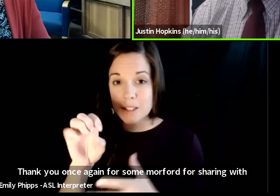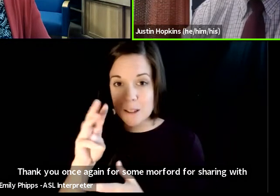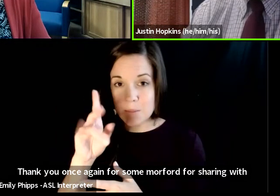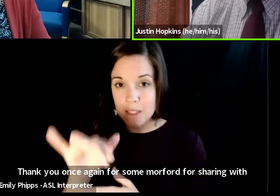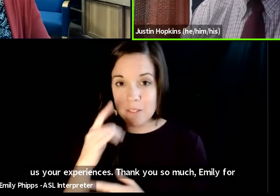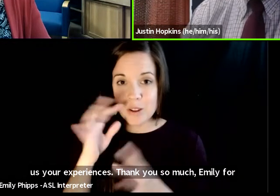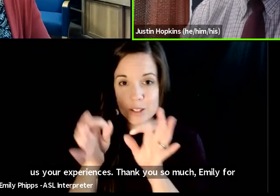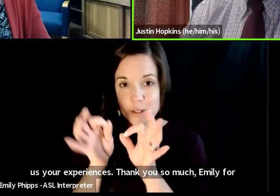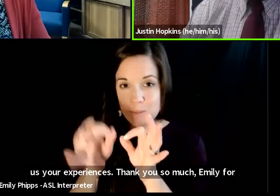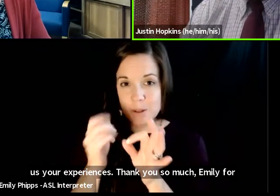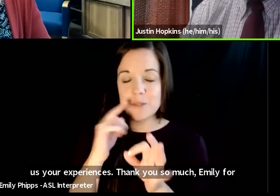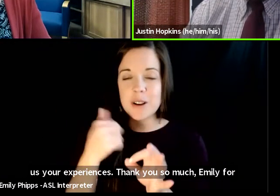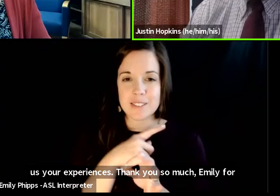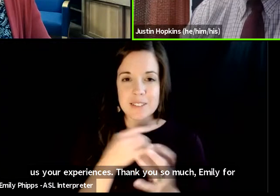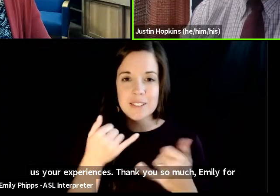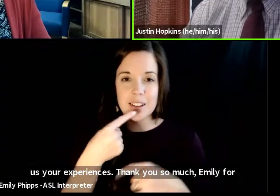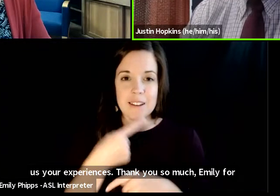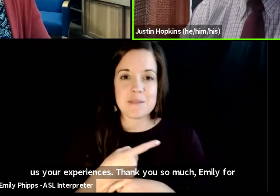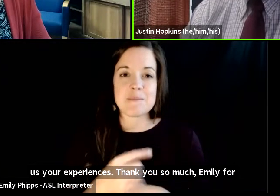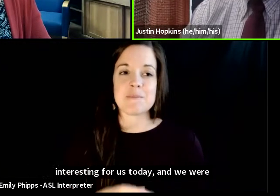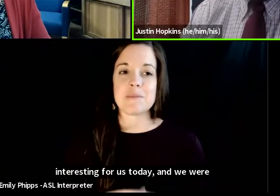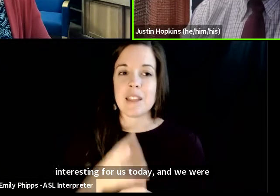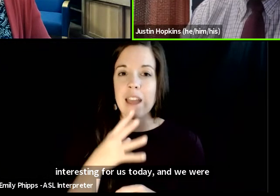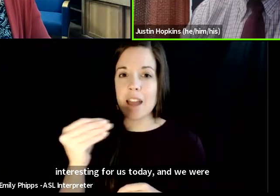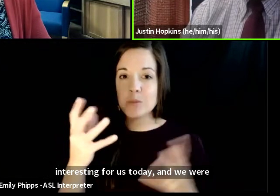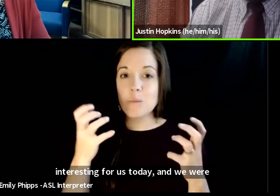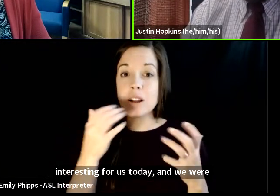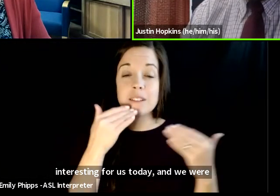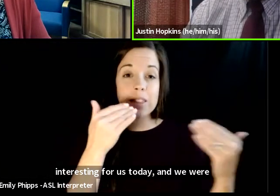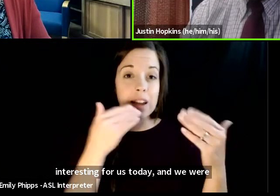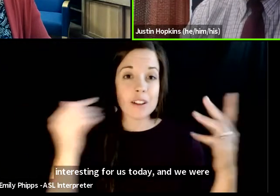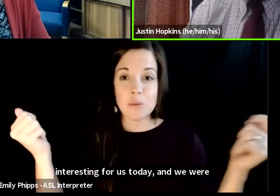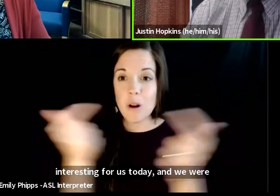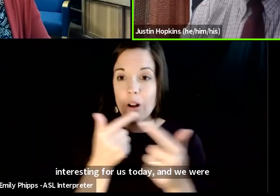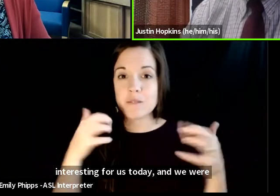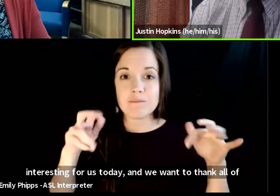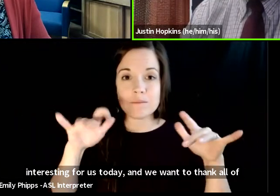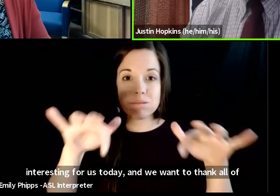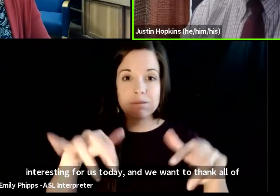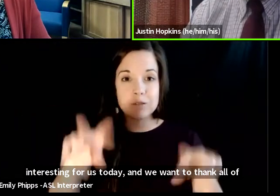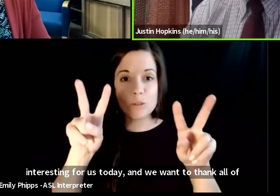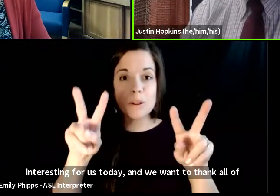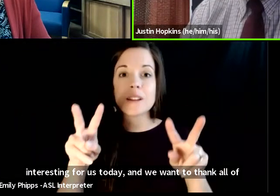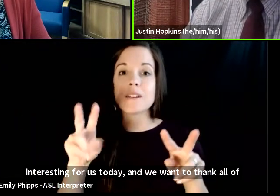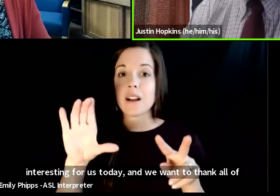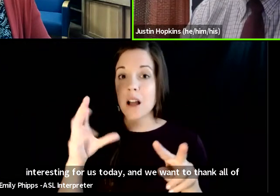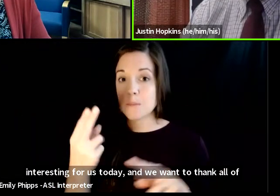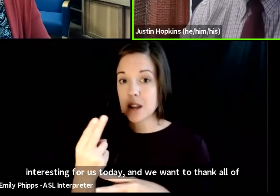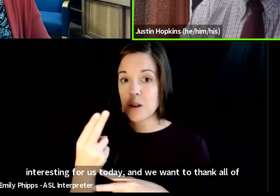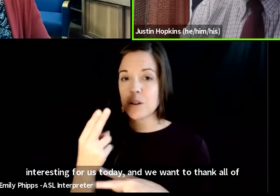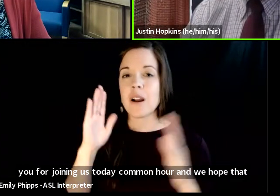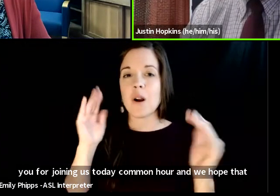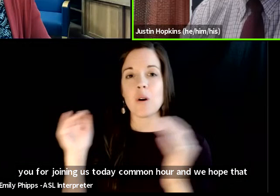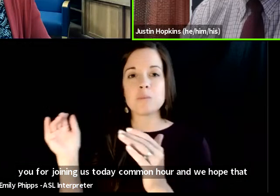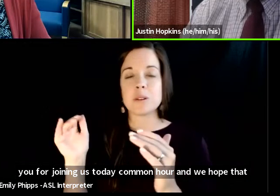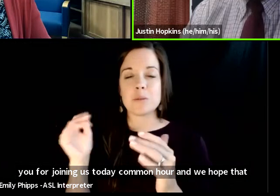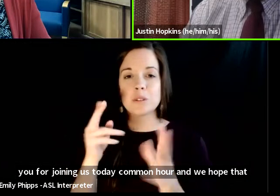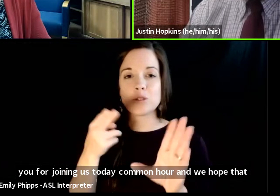interpreting for us today. And we want to thank all of you for joining us today at Common Hour, and we hope that you will join us once more